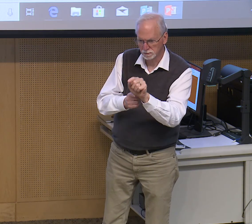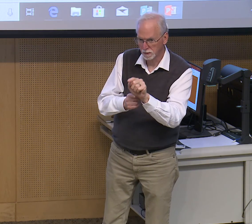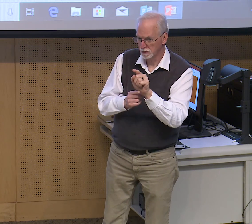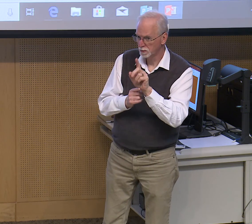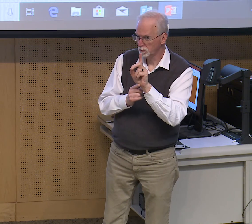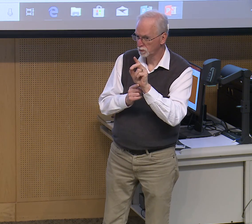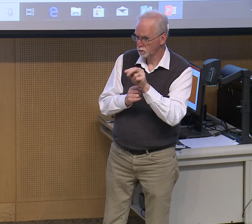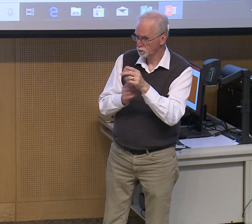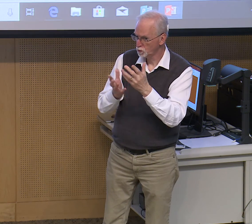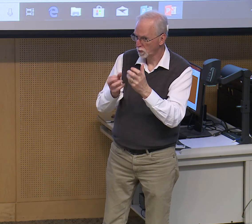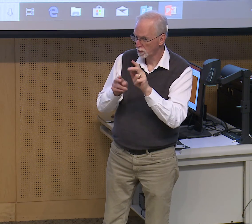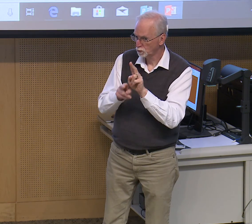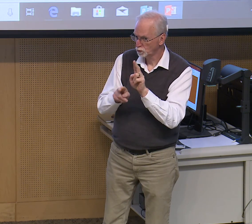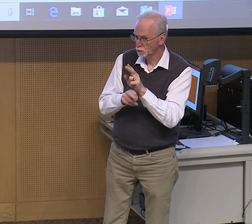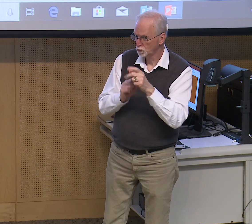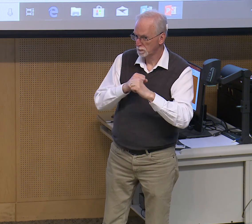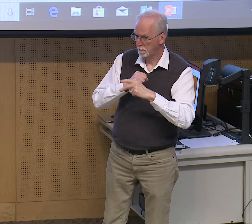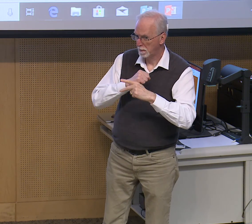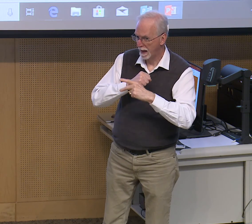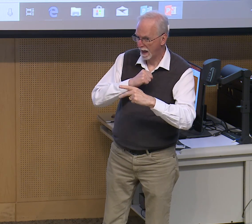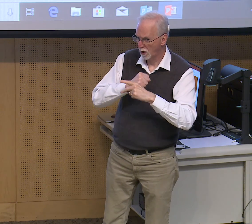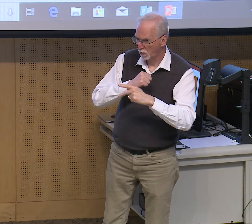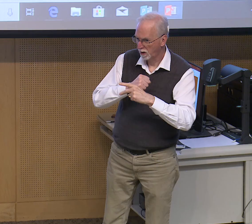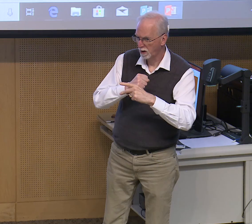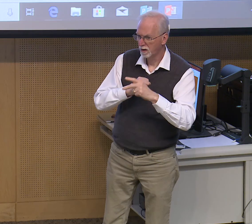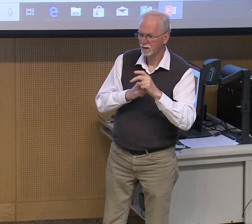list. And it'll ask, do you want to use Panera?